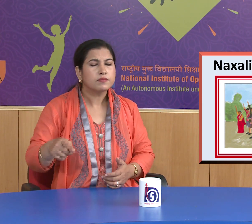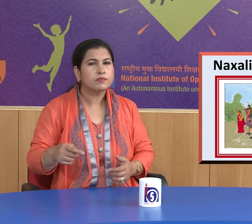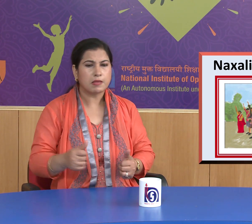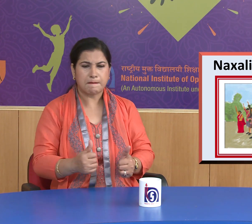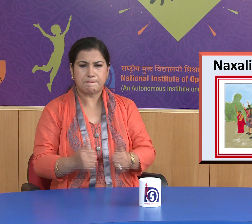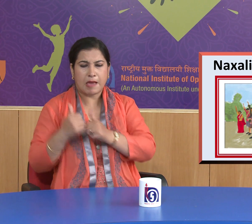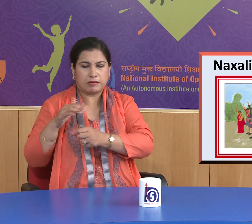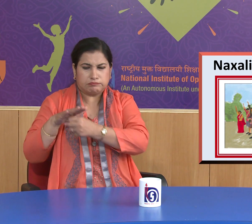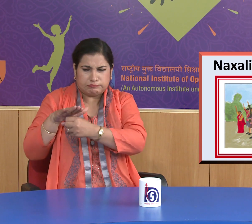backward,